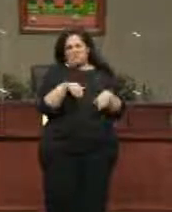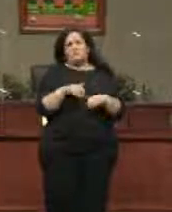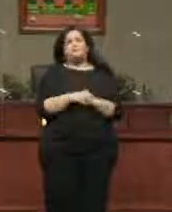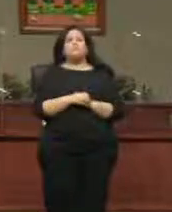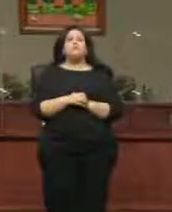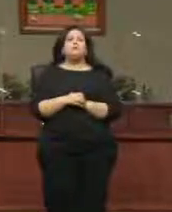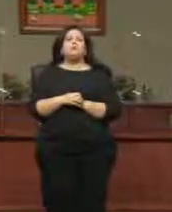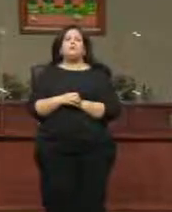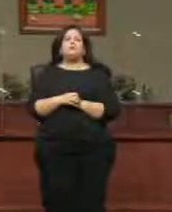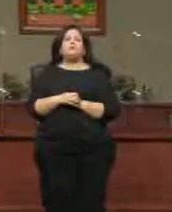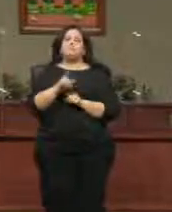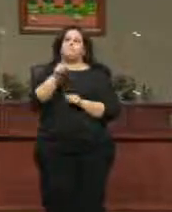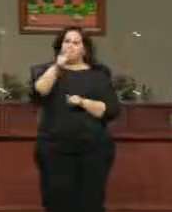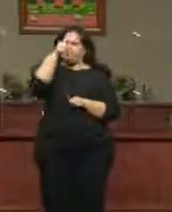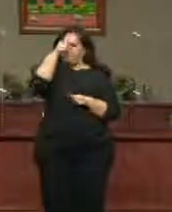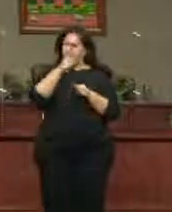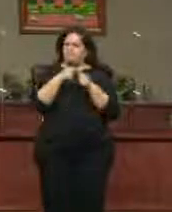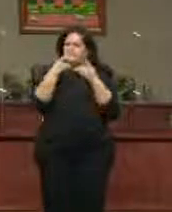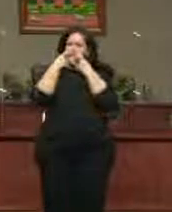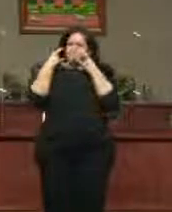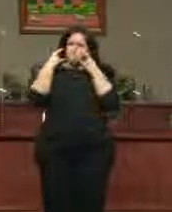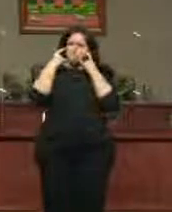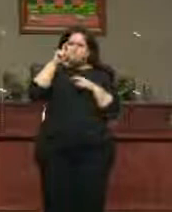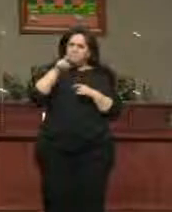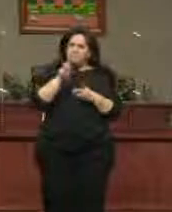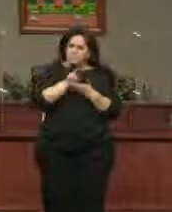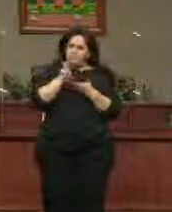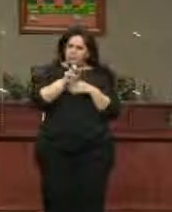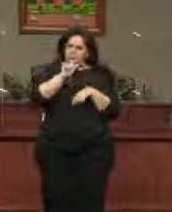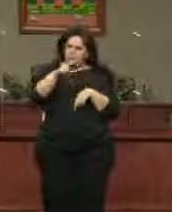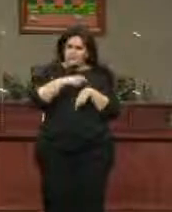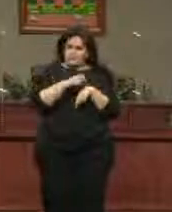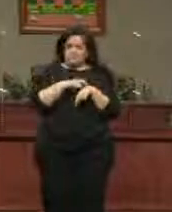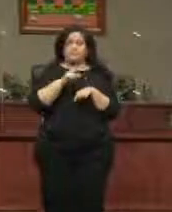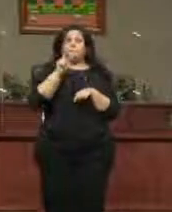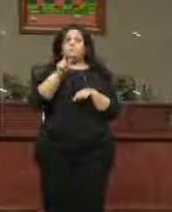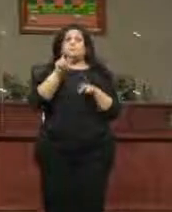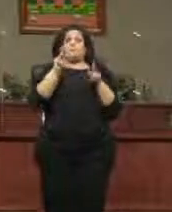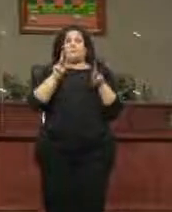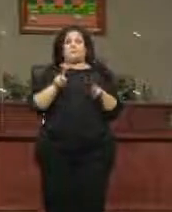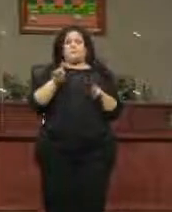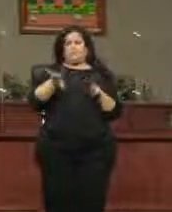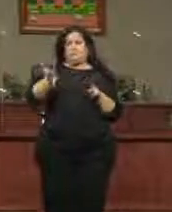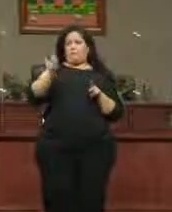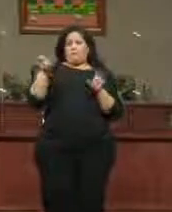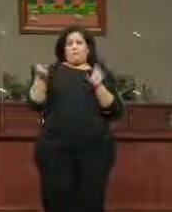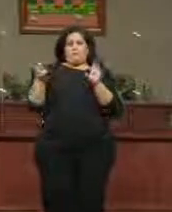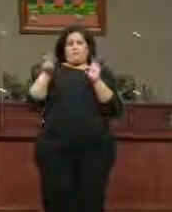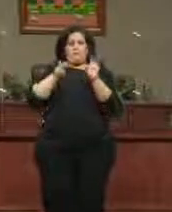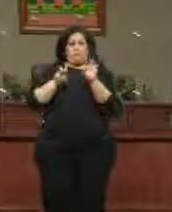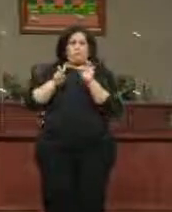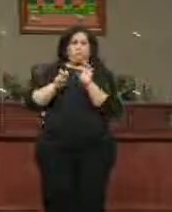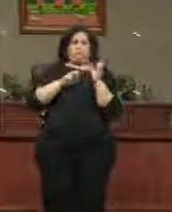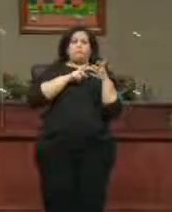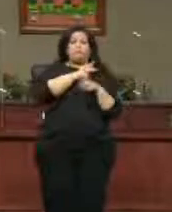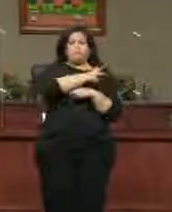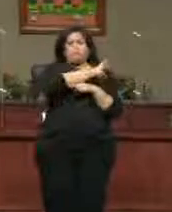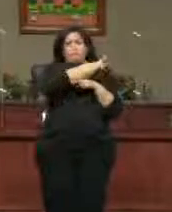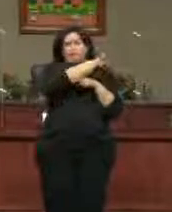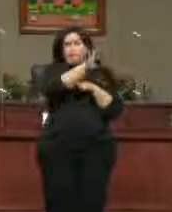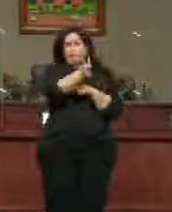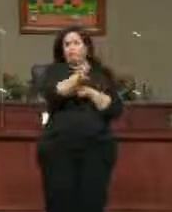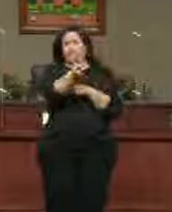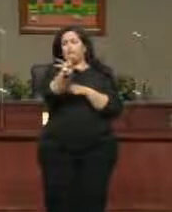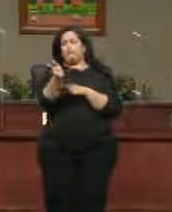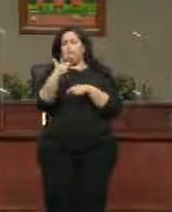Mask will be mandatory. The Links driver will stay with the rider the entire time, door to door. This,